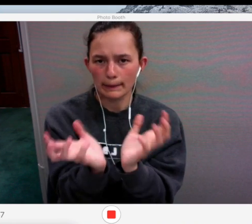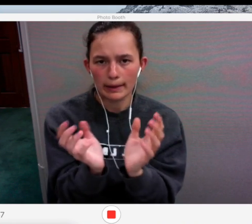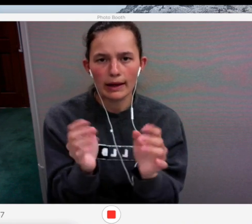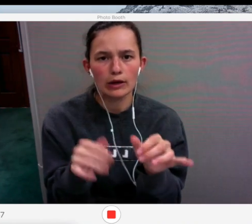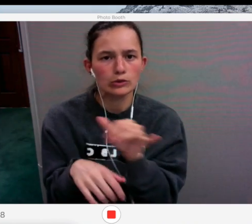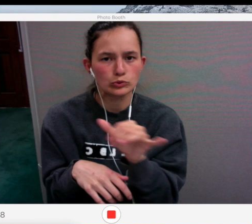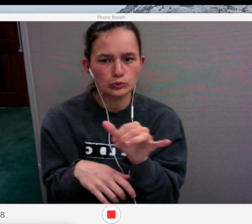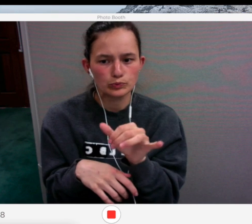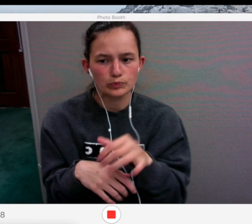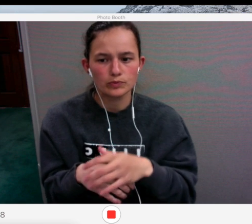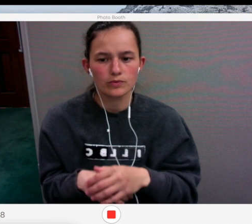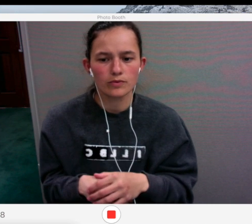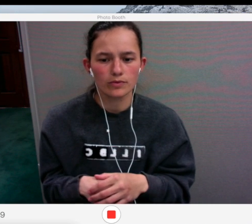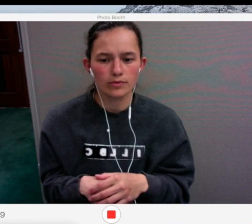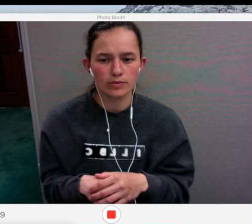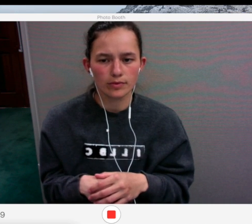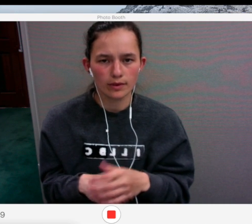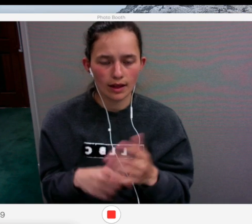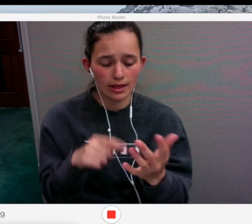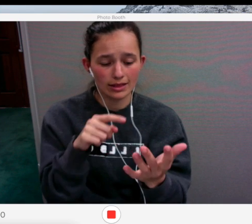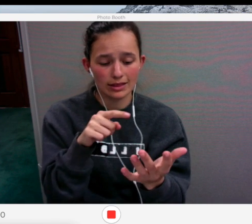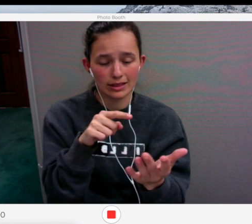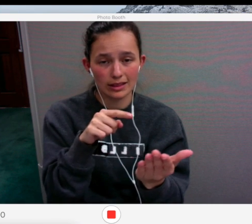And we can use that as a guide